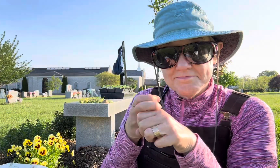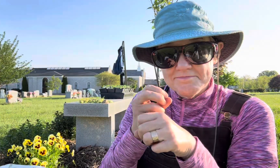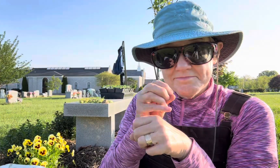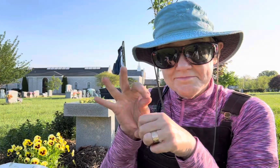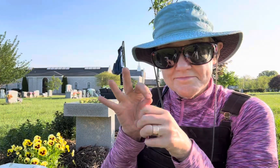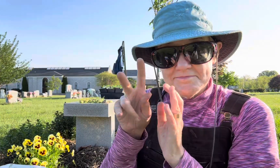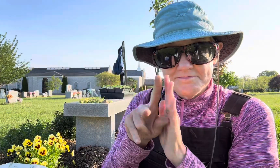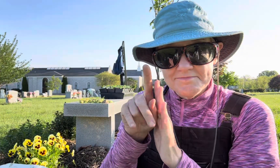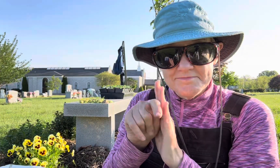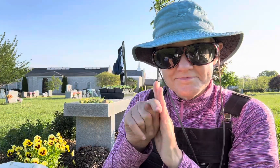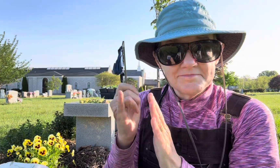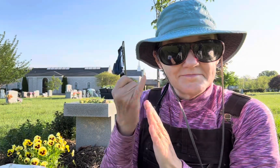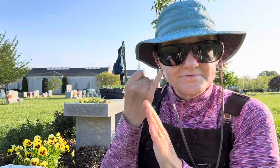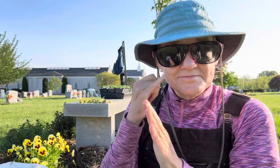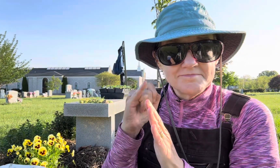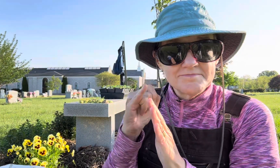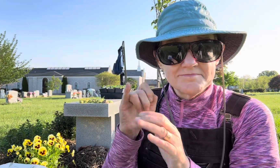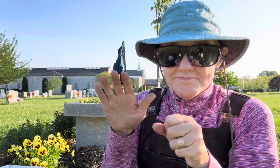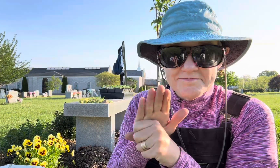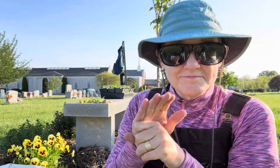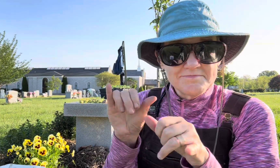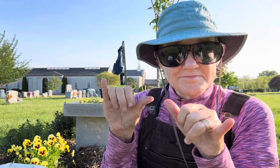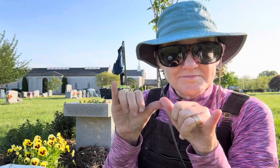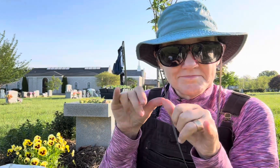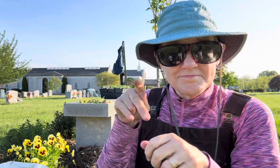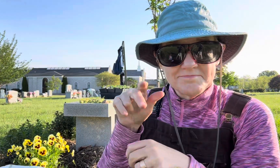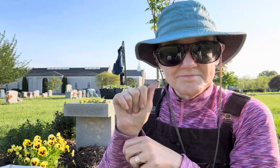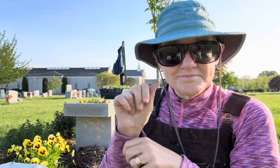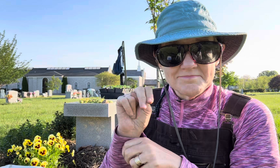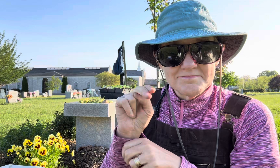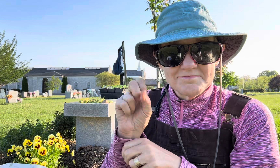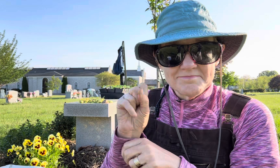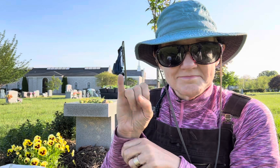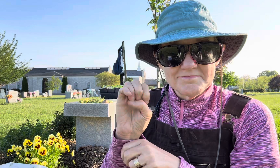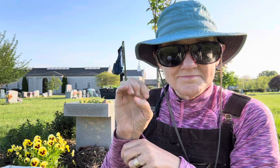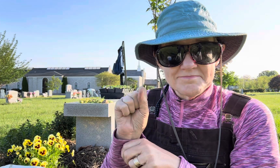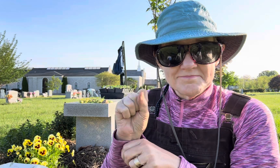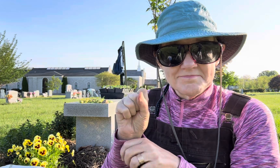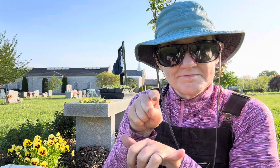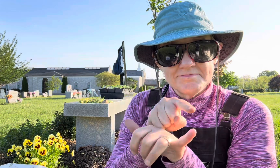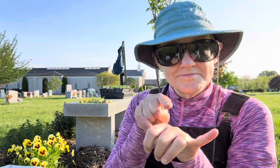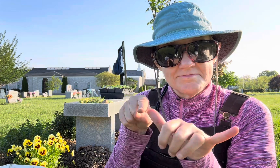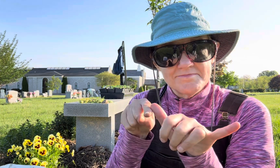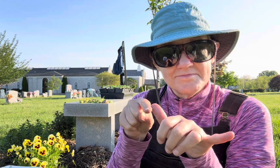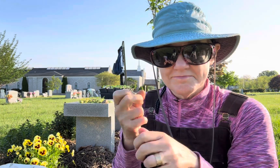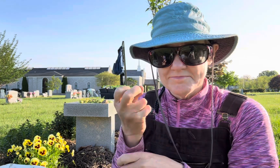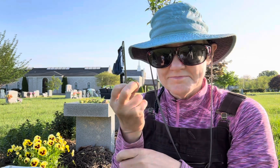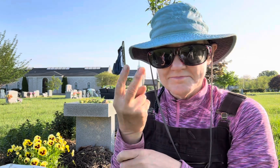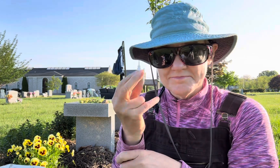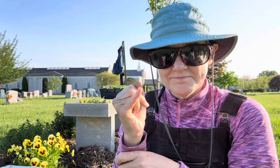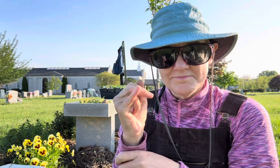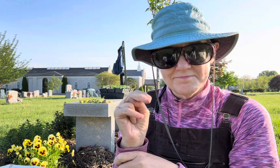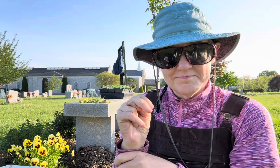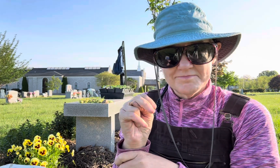In the hardening off video, I said that if you want full-size pansies, space them 12 inches